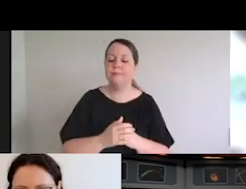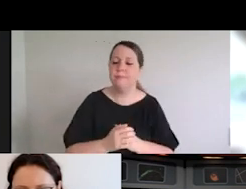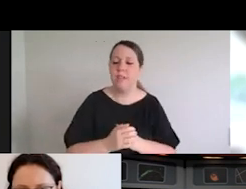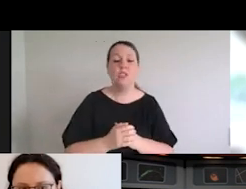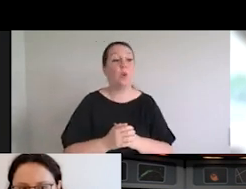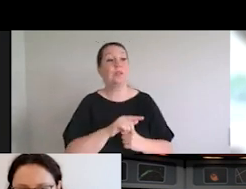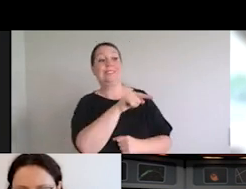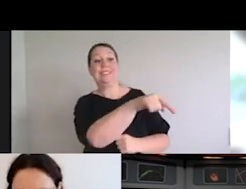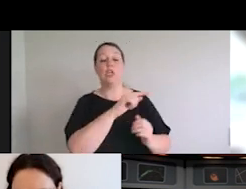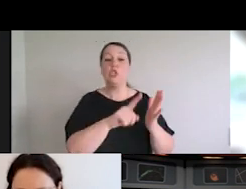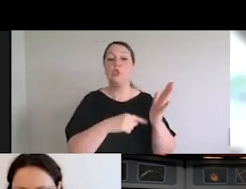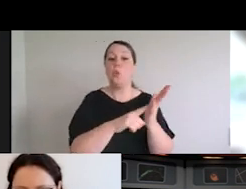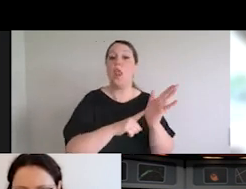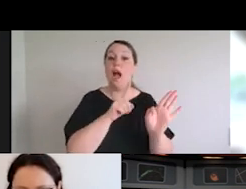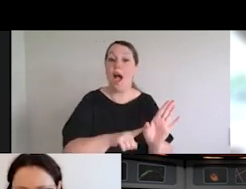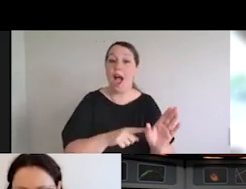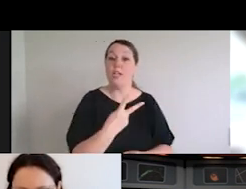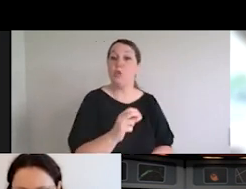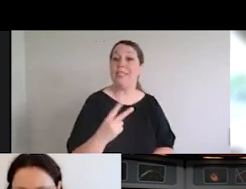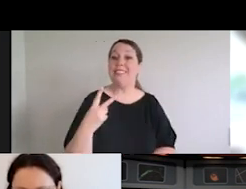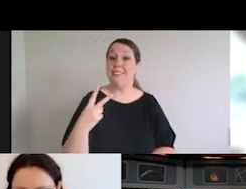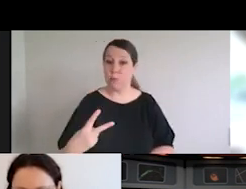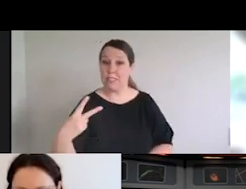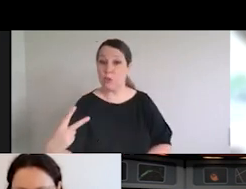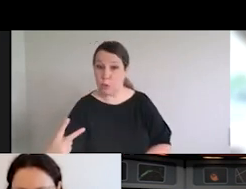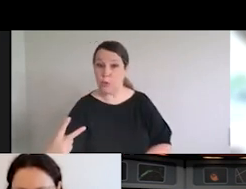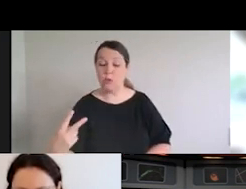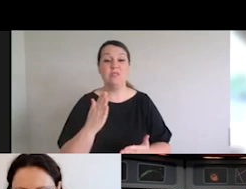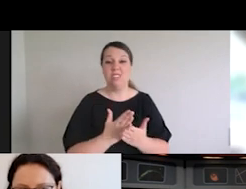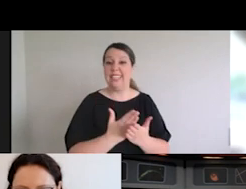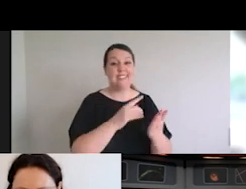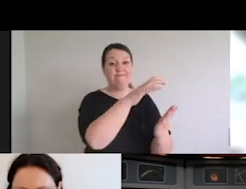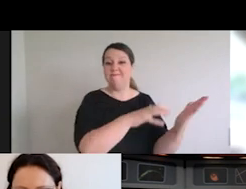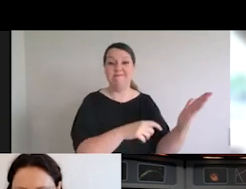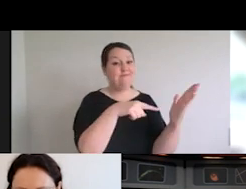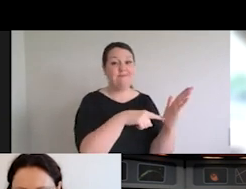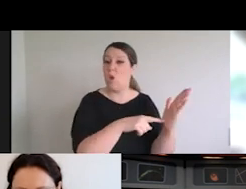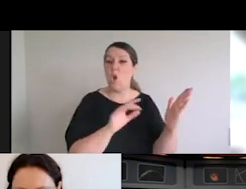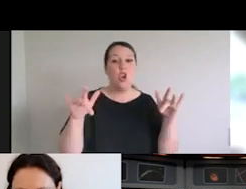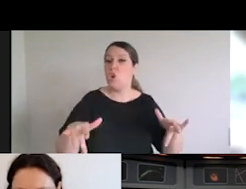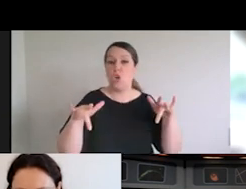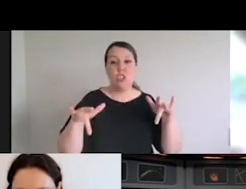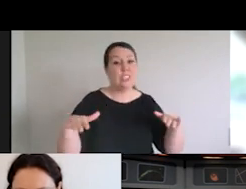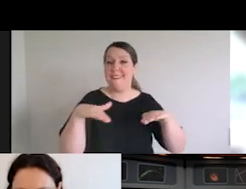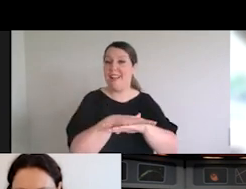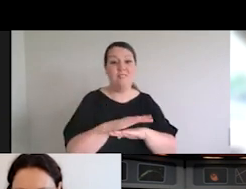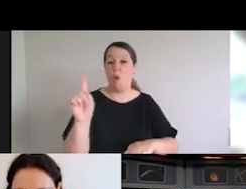2020 that is not going to deliver what we want. What can we